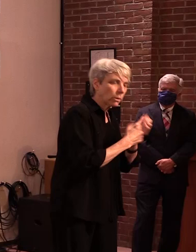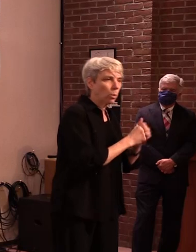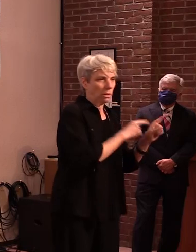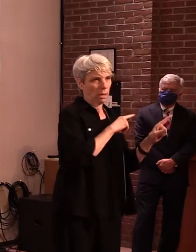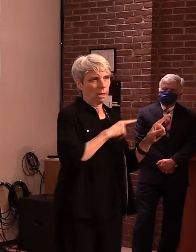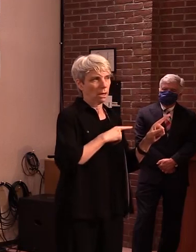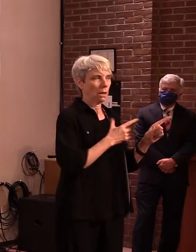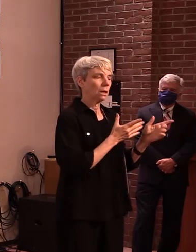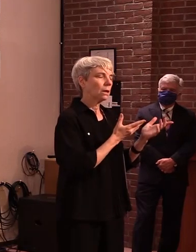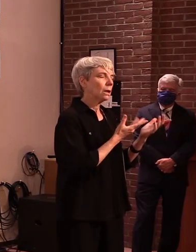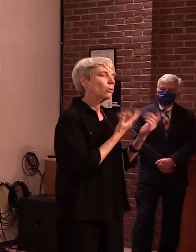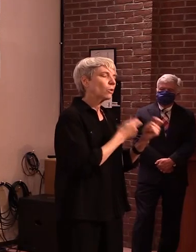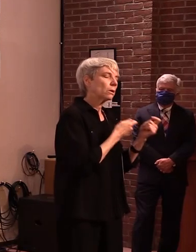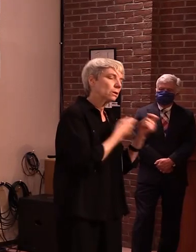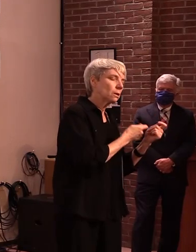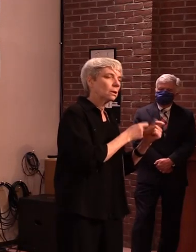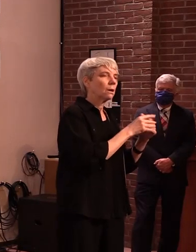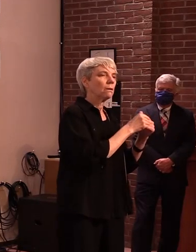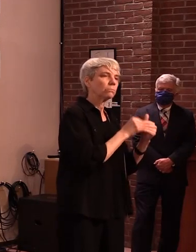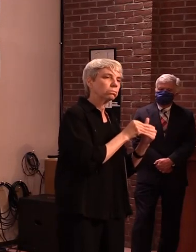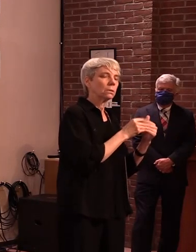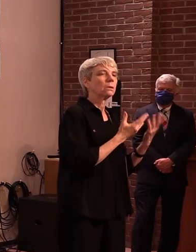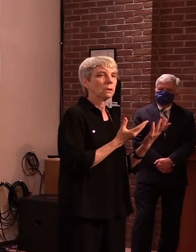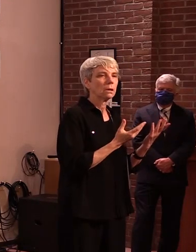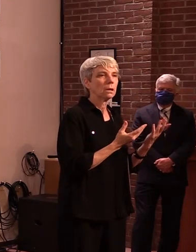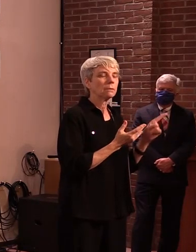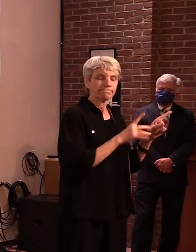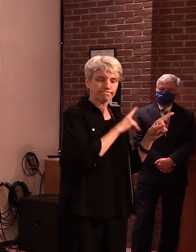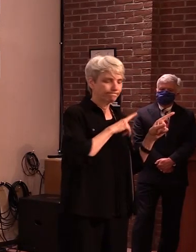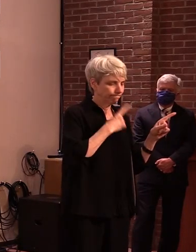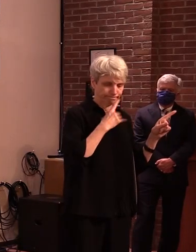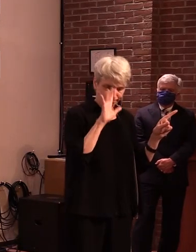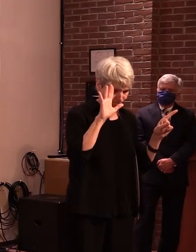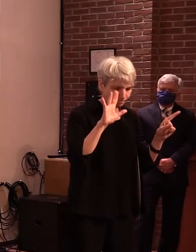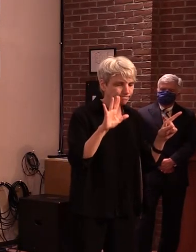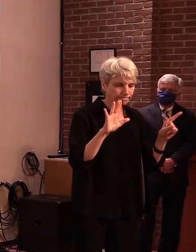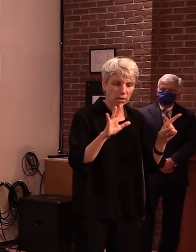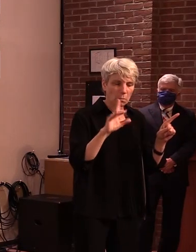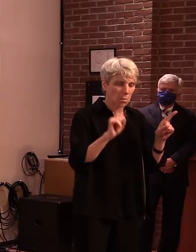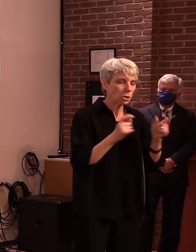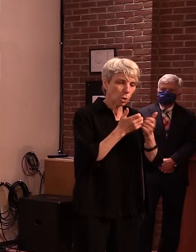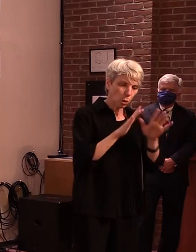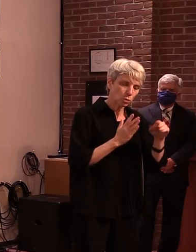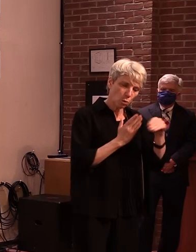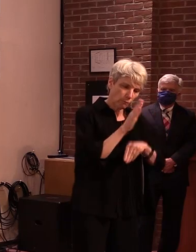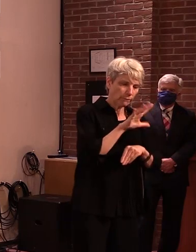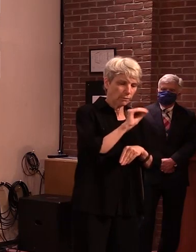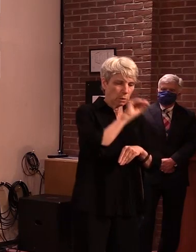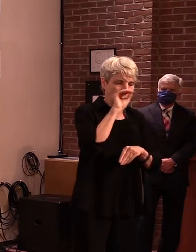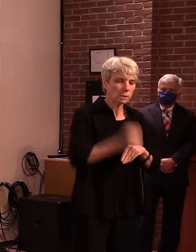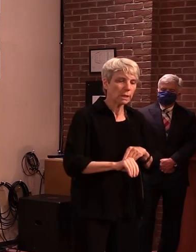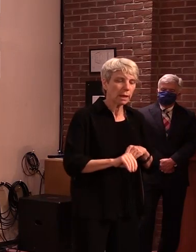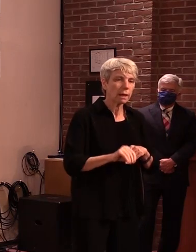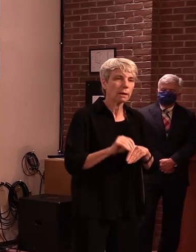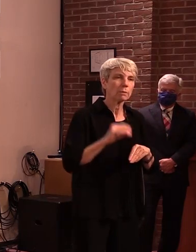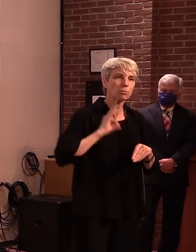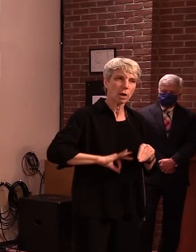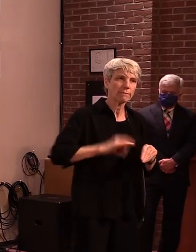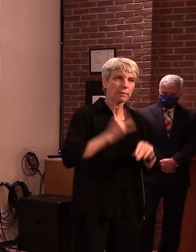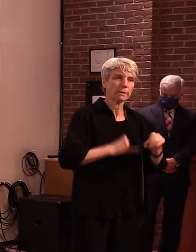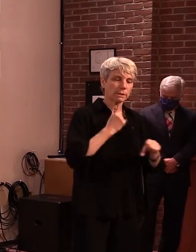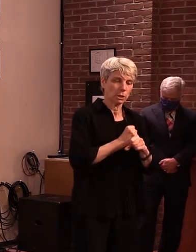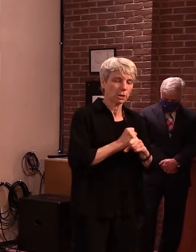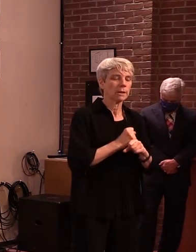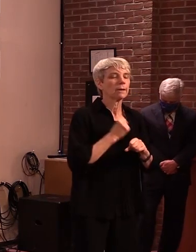legislators. Making a change like that would require legislative action. So if when they come back in August, that's something that they